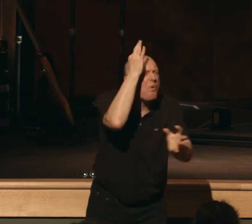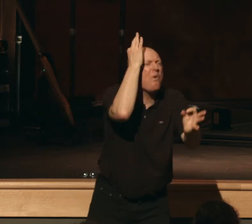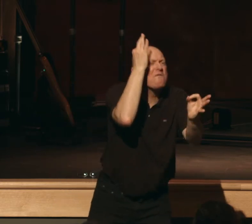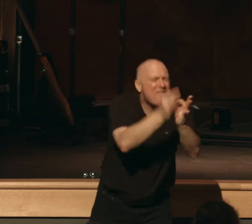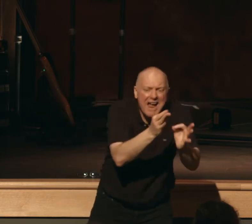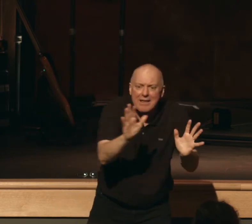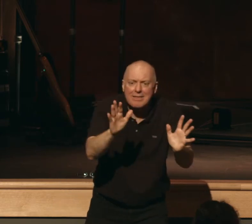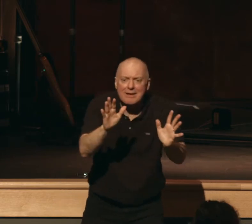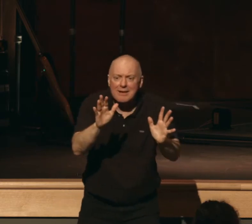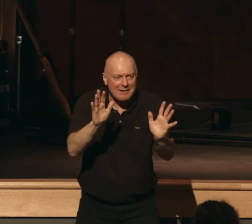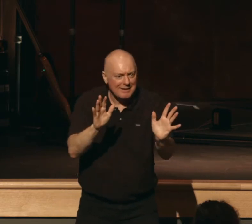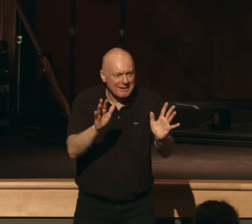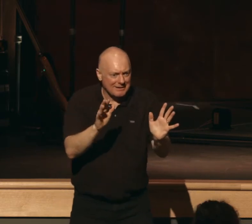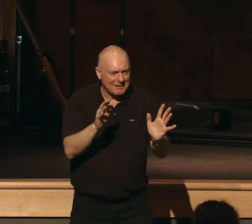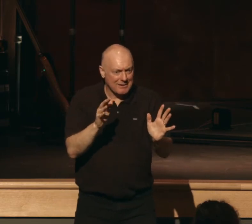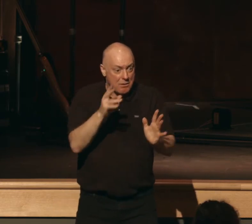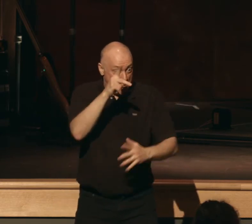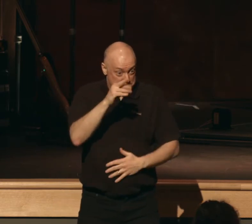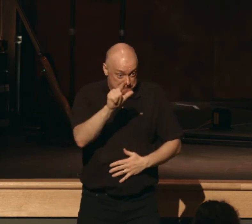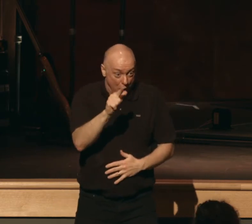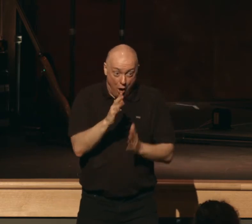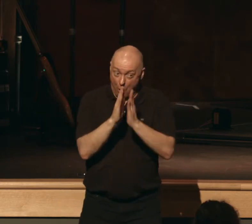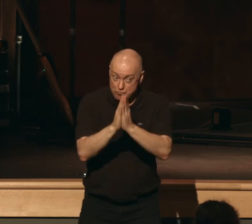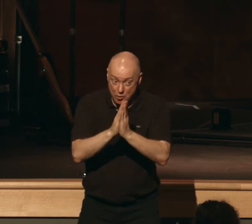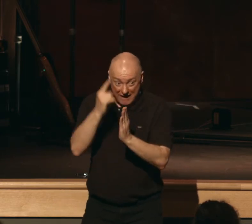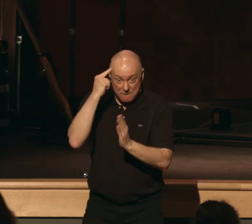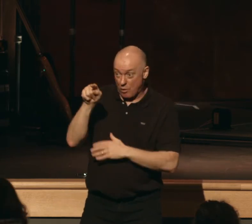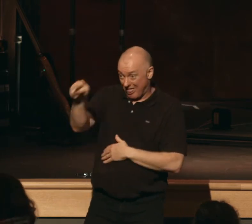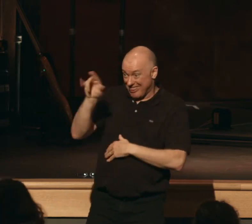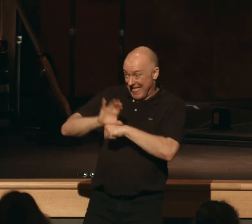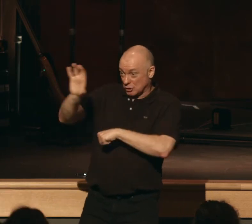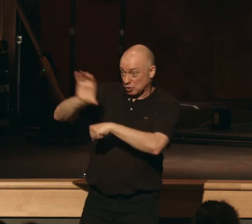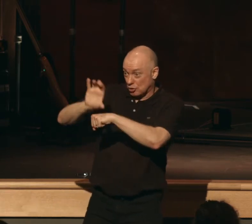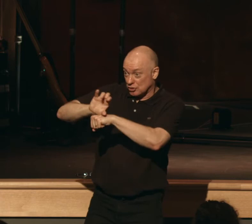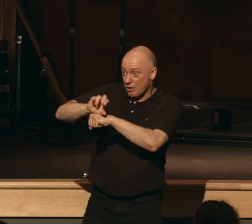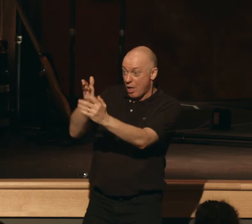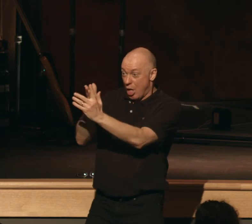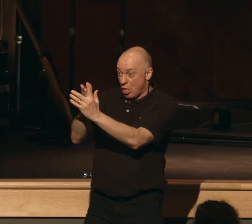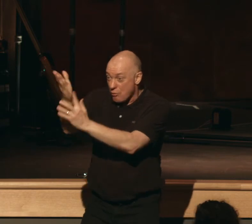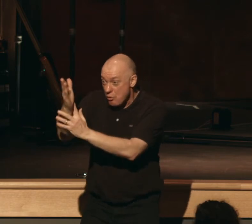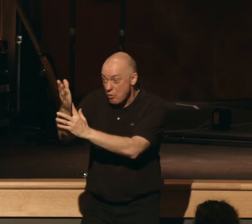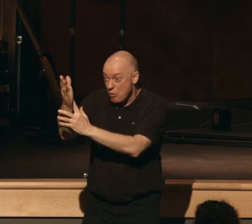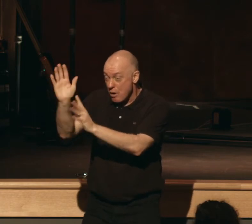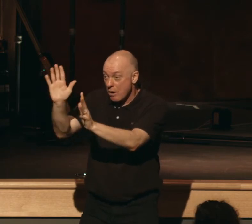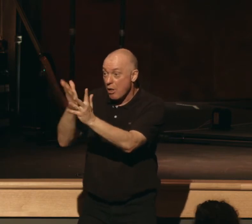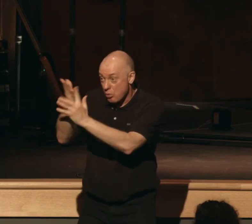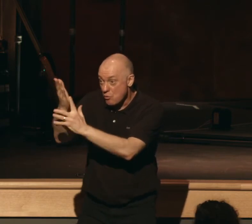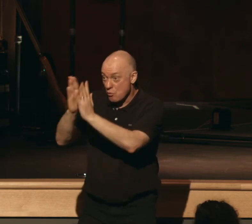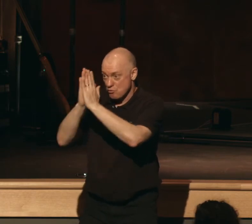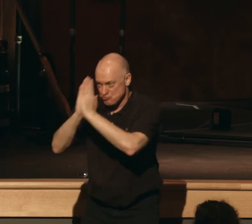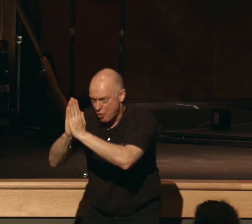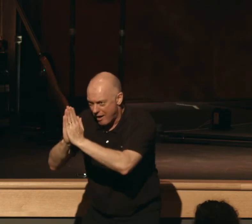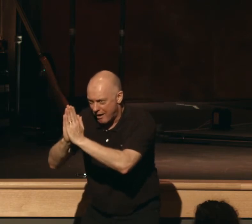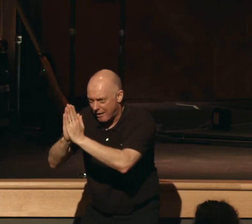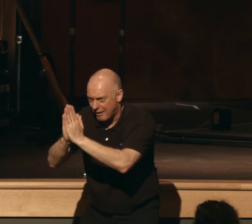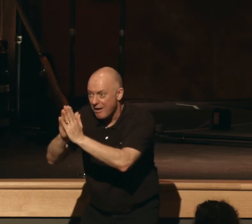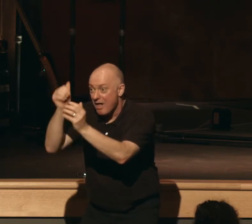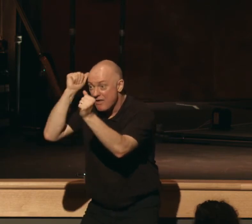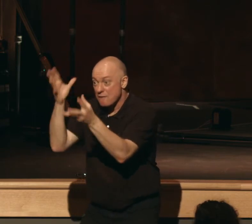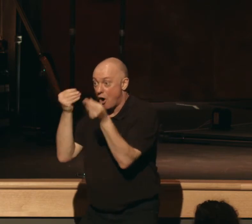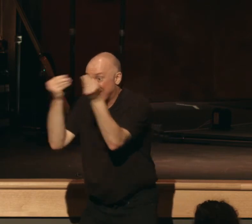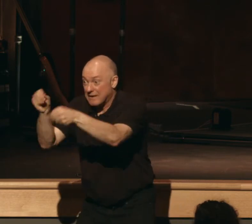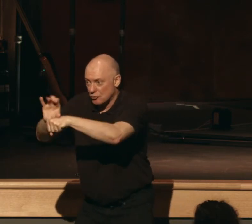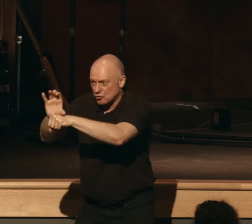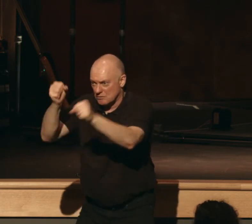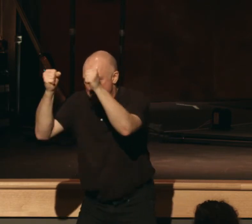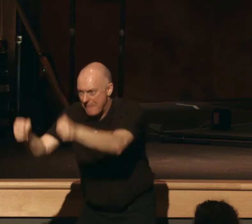through faith. So again, here's what the Apostle Paul is praying for, that through the means of power, which is prayer, the Father would give the